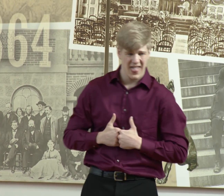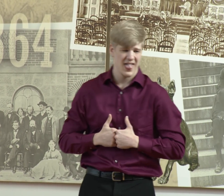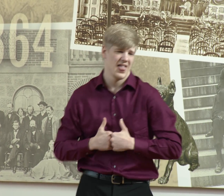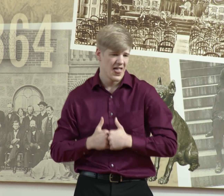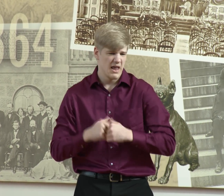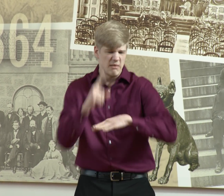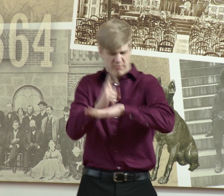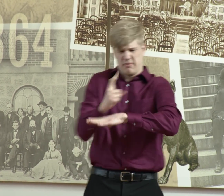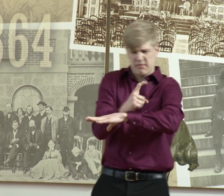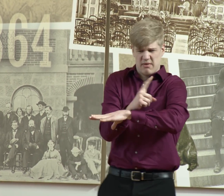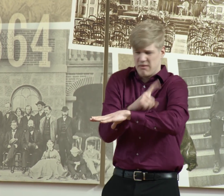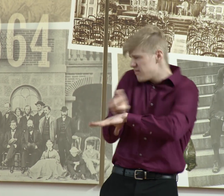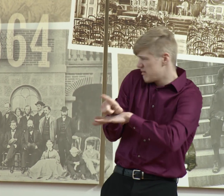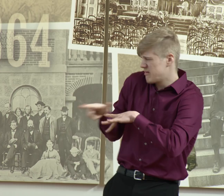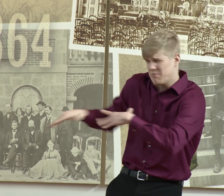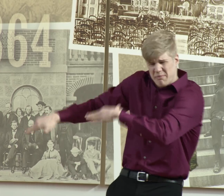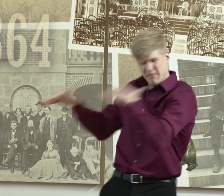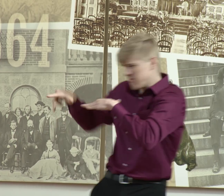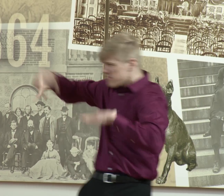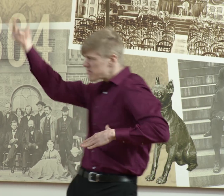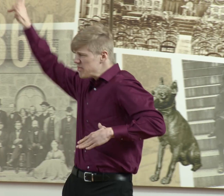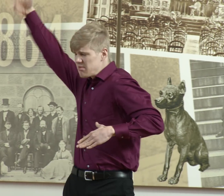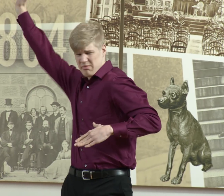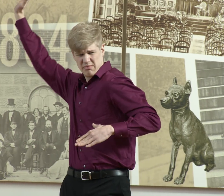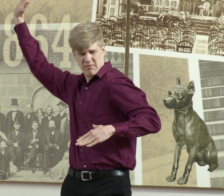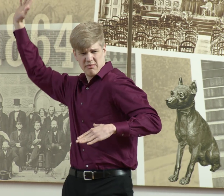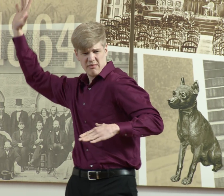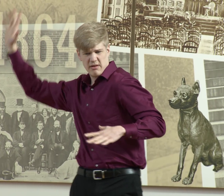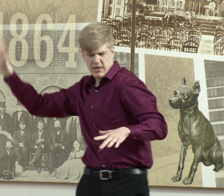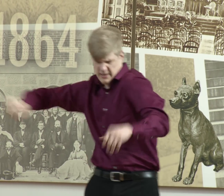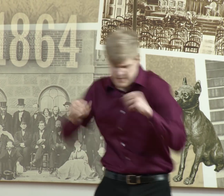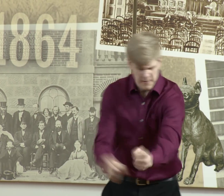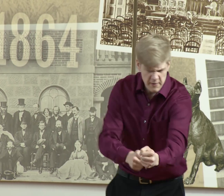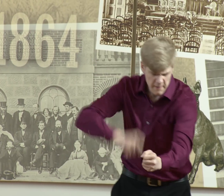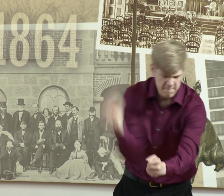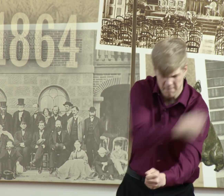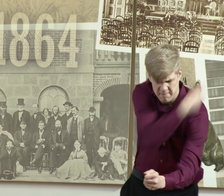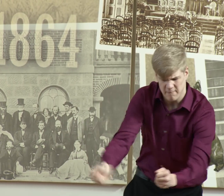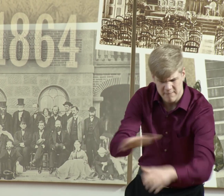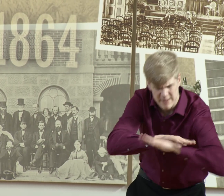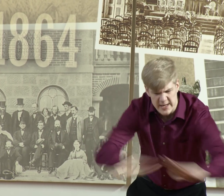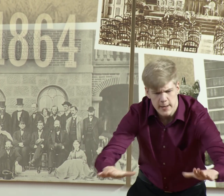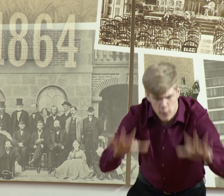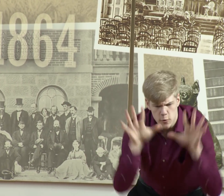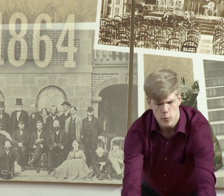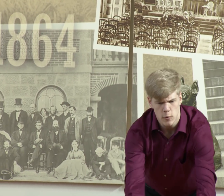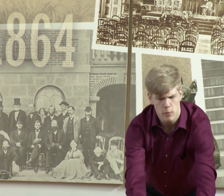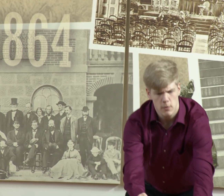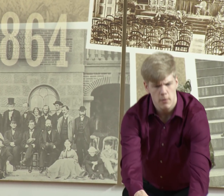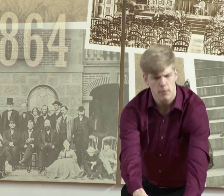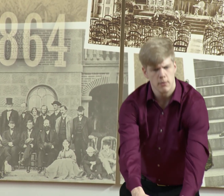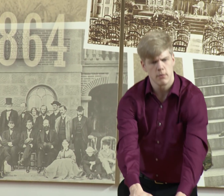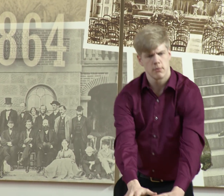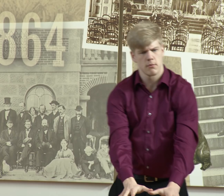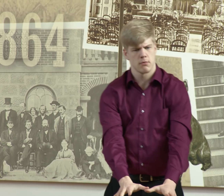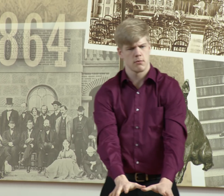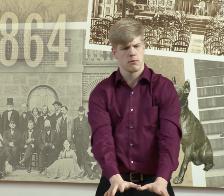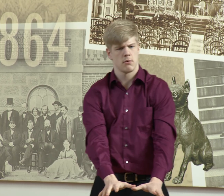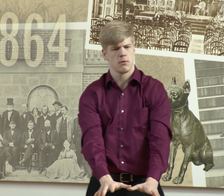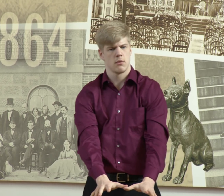tear a passion to tatters, to very rags, to split the cars of the groundlings, who, for the most part,